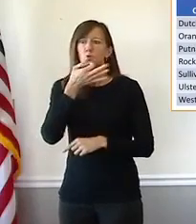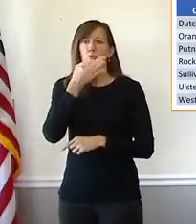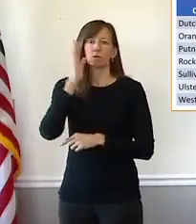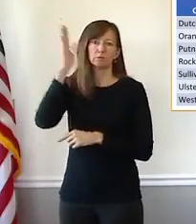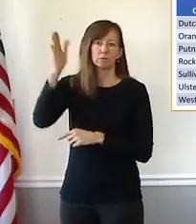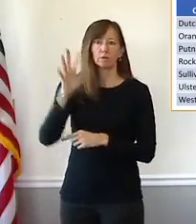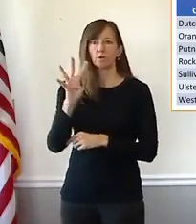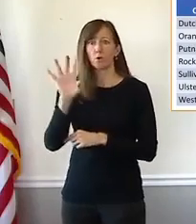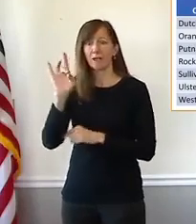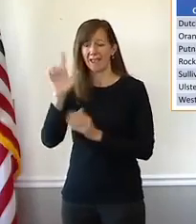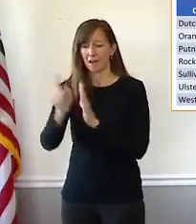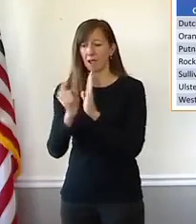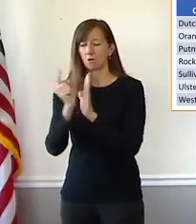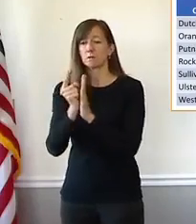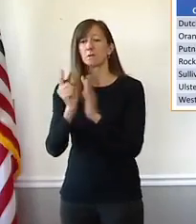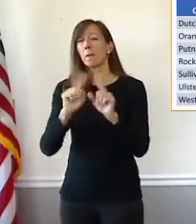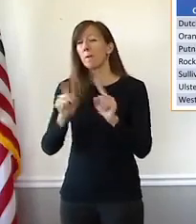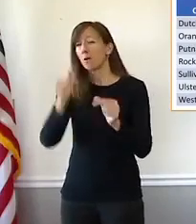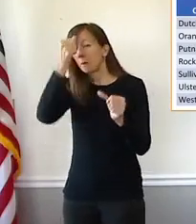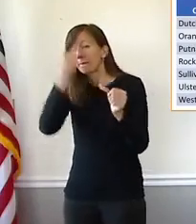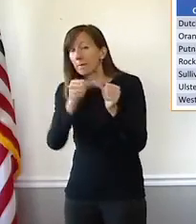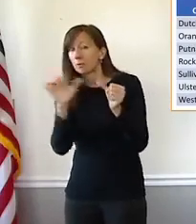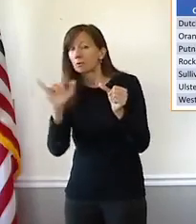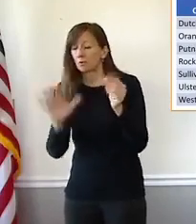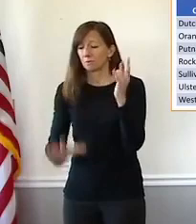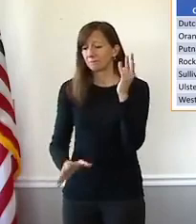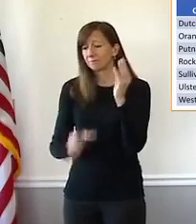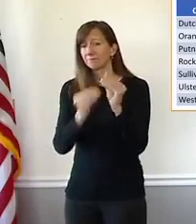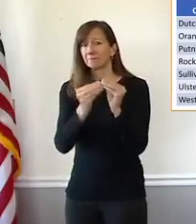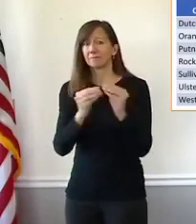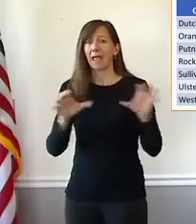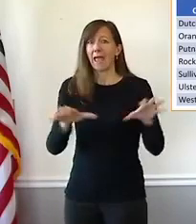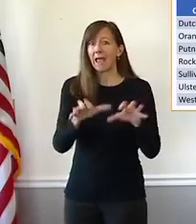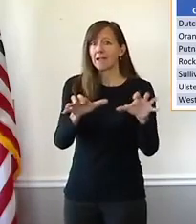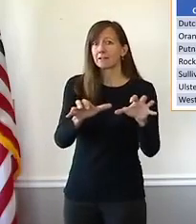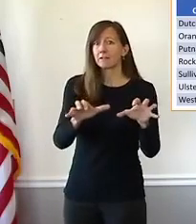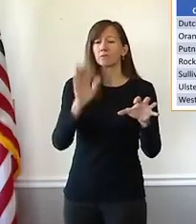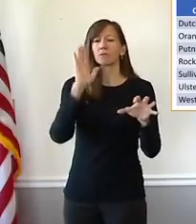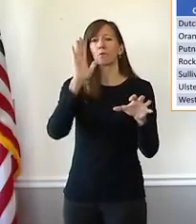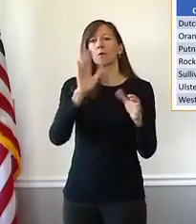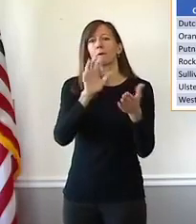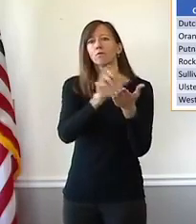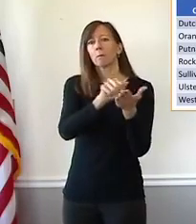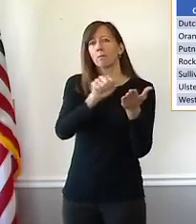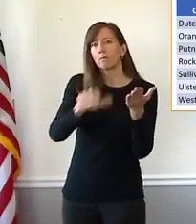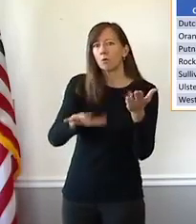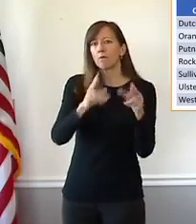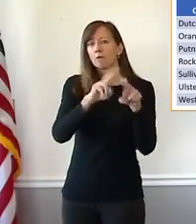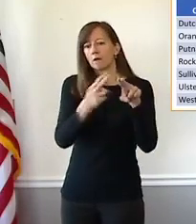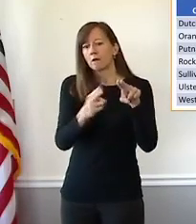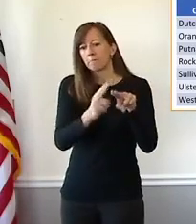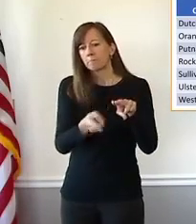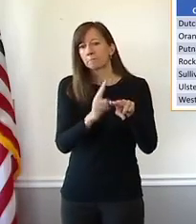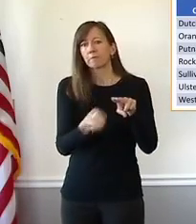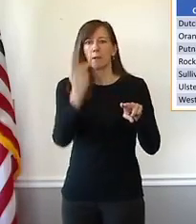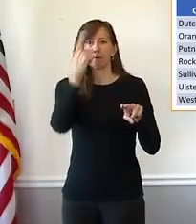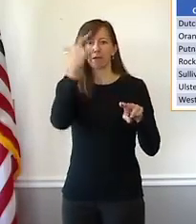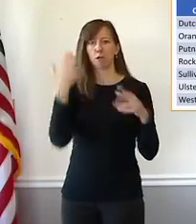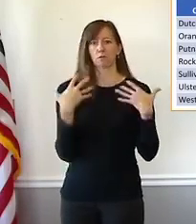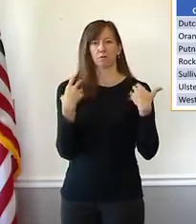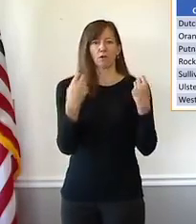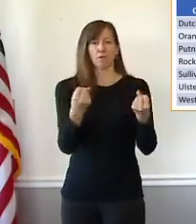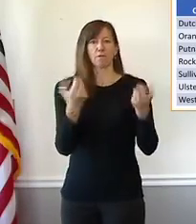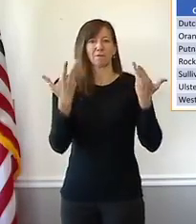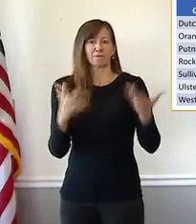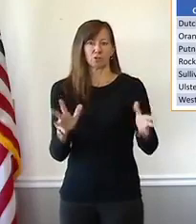total active cases, some will be taken off the list based on meeting the recovery requirements. So I want to